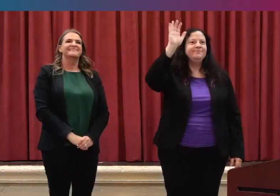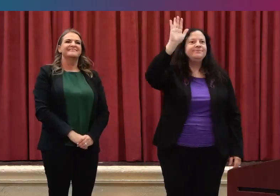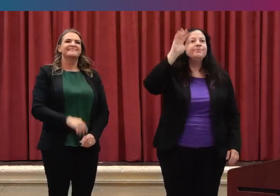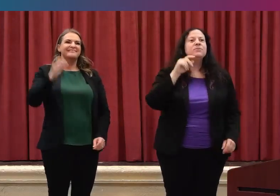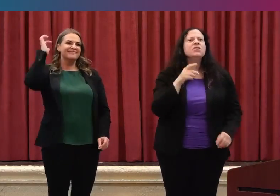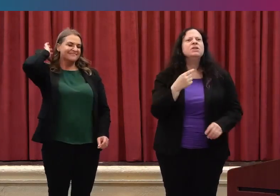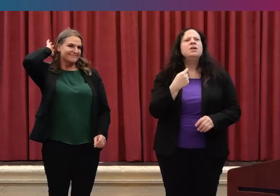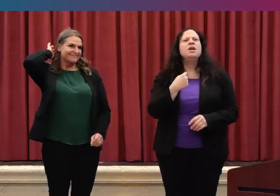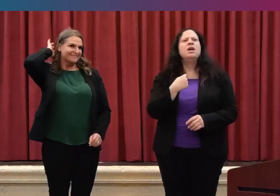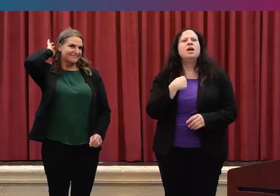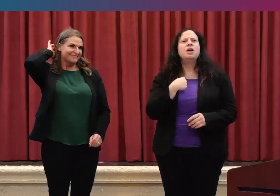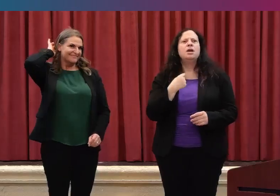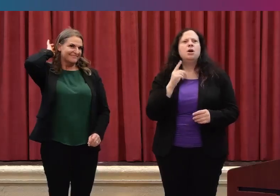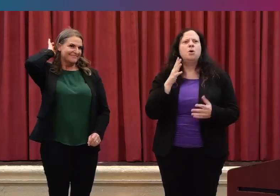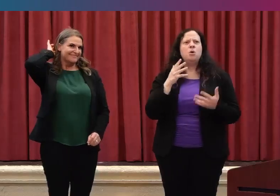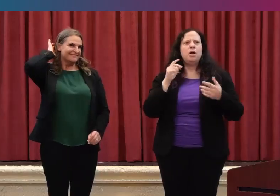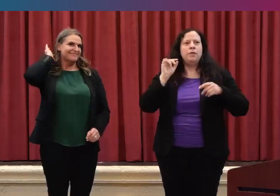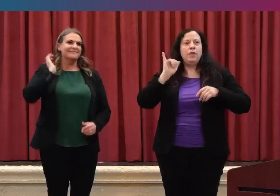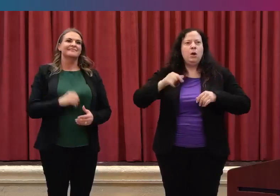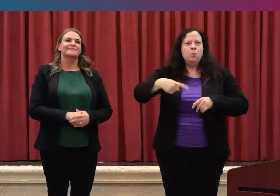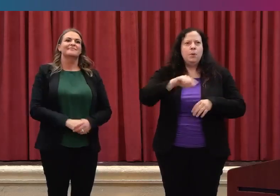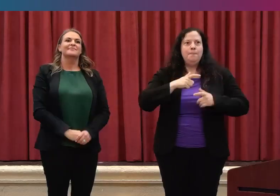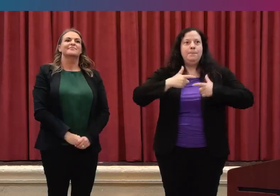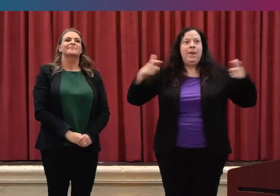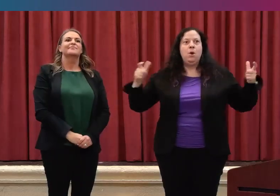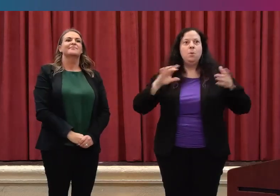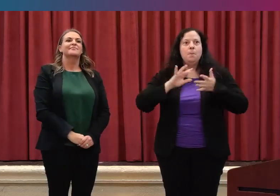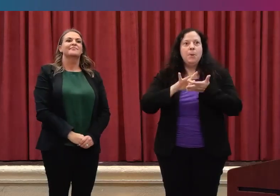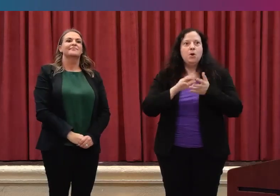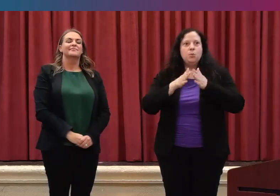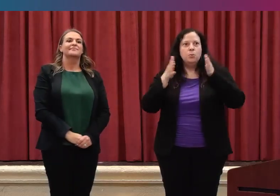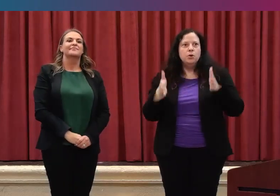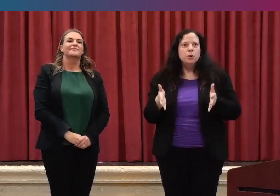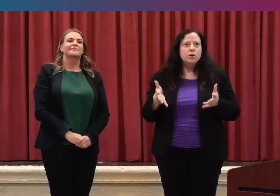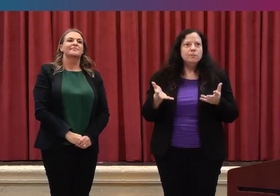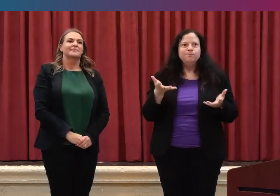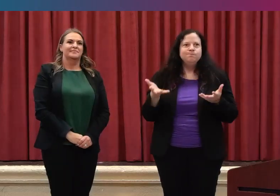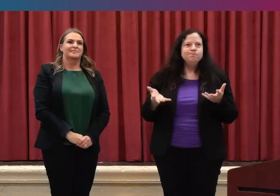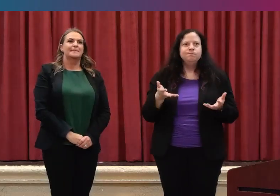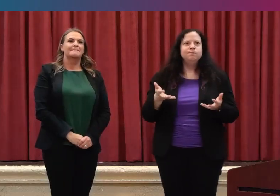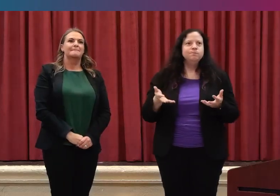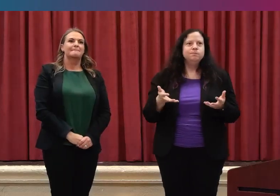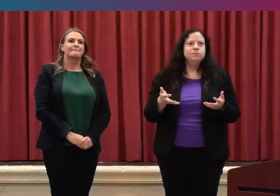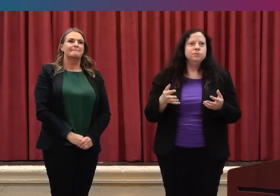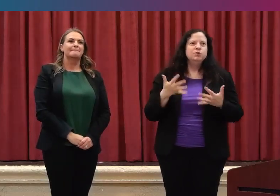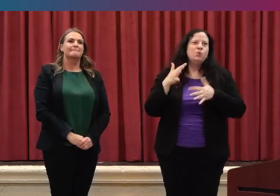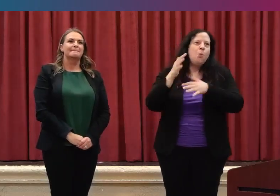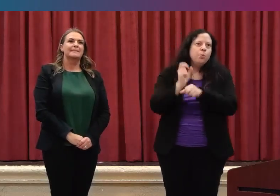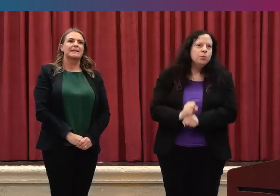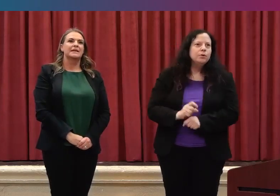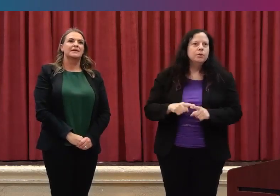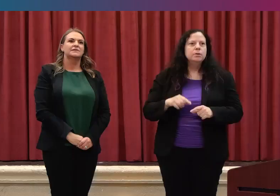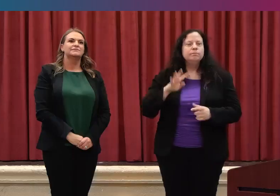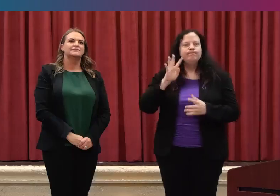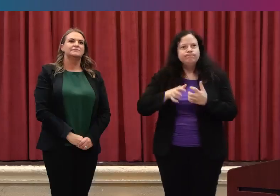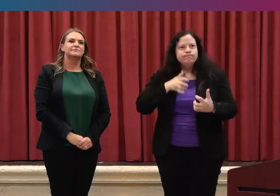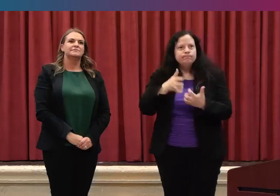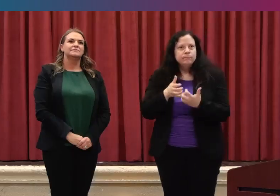So, one of the big Medi-Cal providers, like say, you know, they're already accustomed to finding